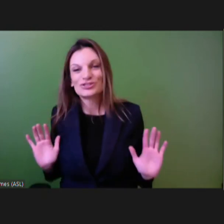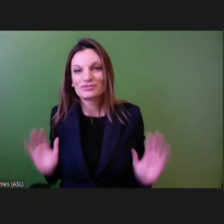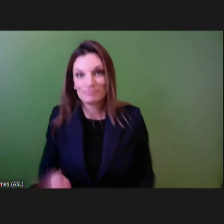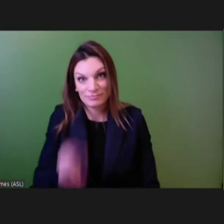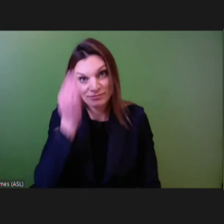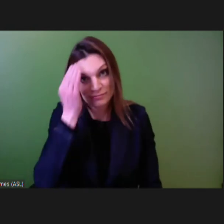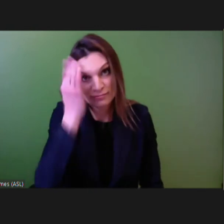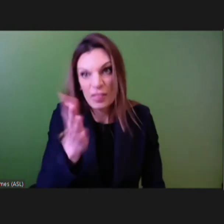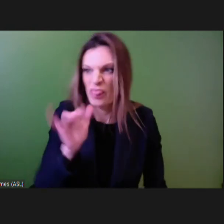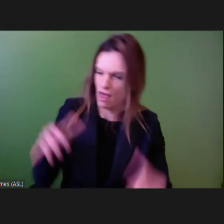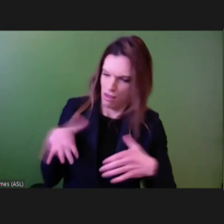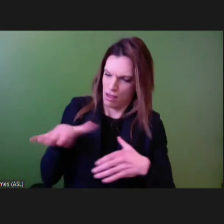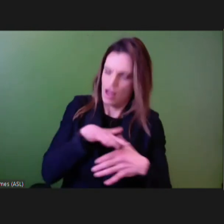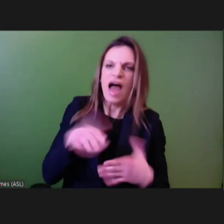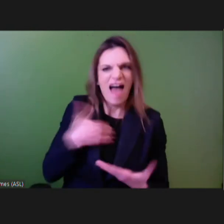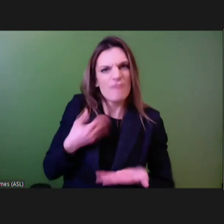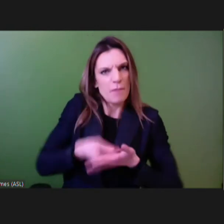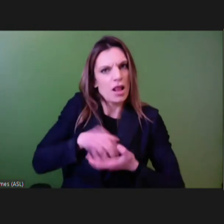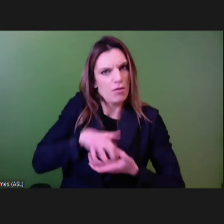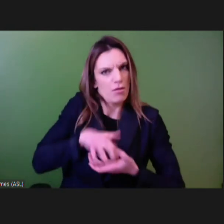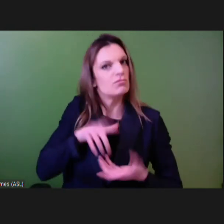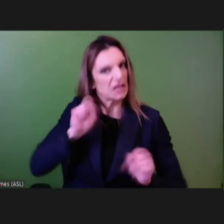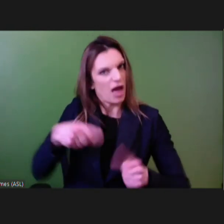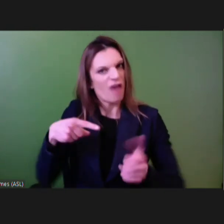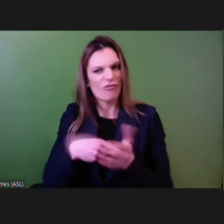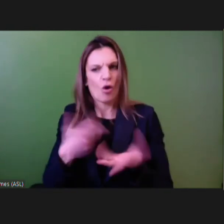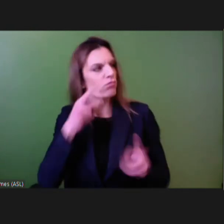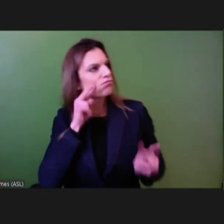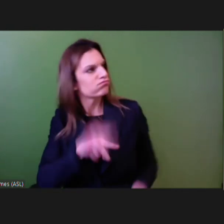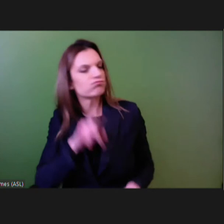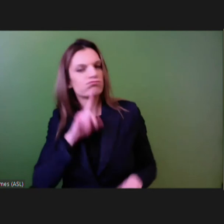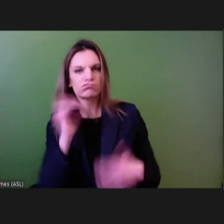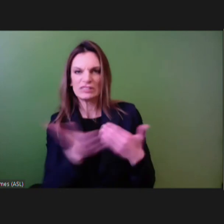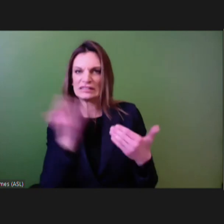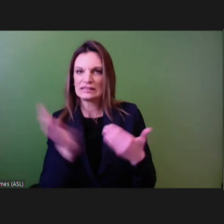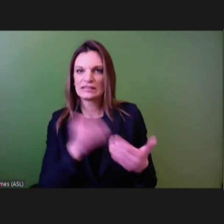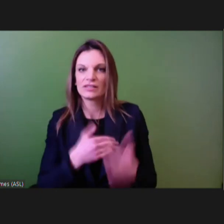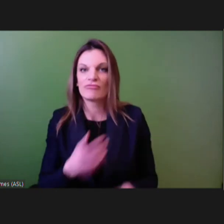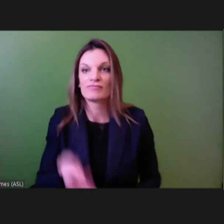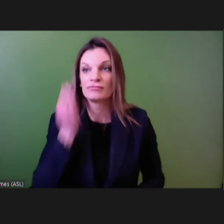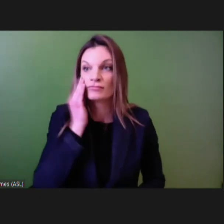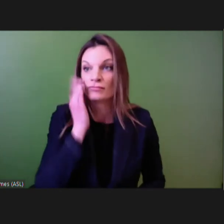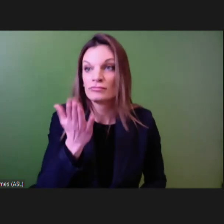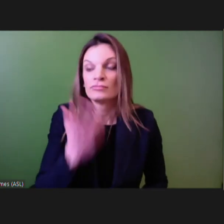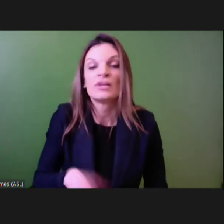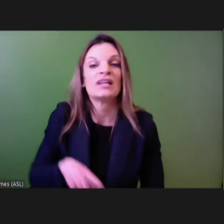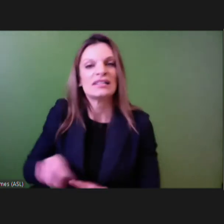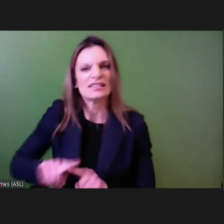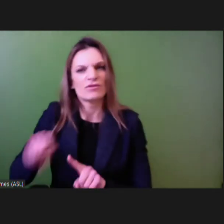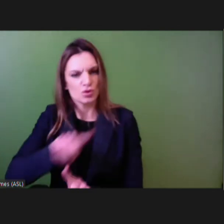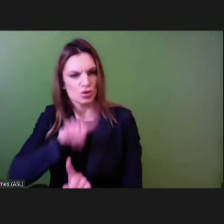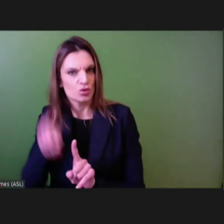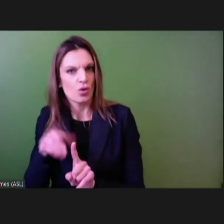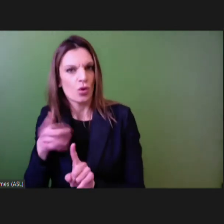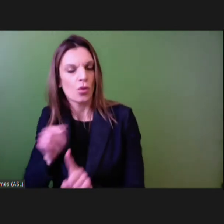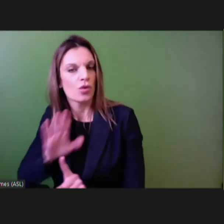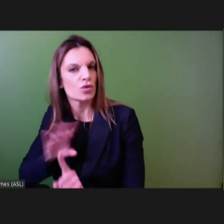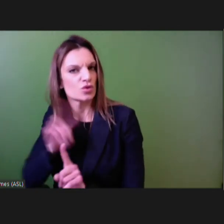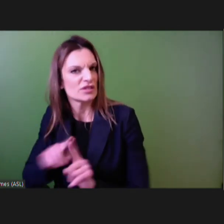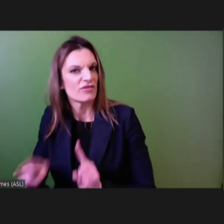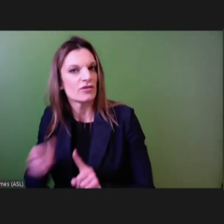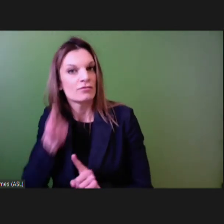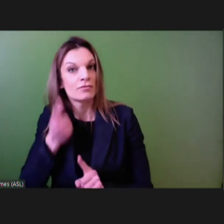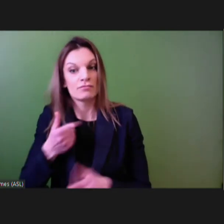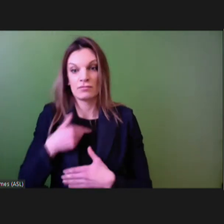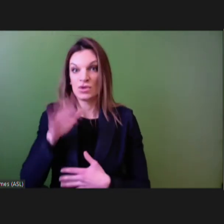what a poor family has to deal with, and what so many of the African-American voters in the city of Detroit have to deal with. 25% of the residents of my community